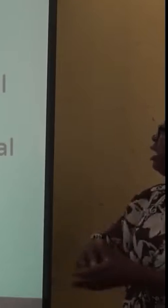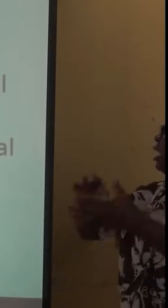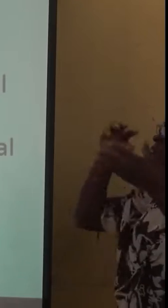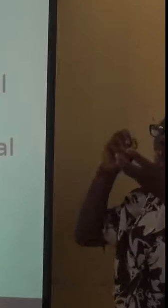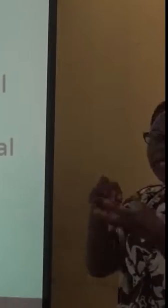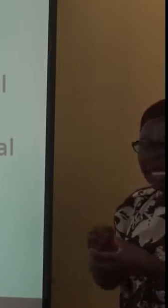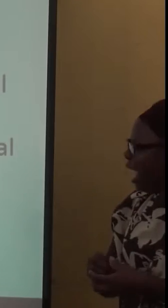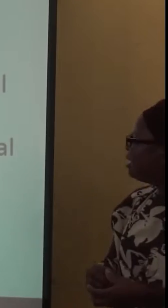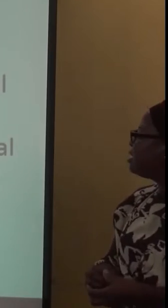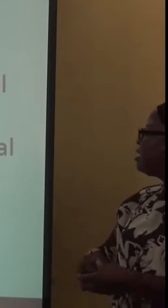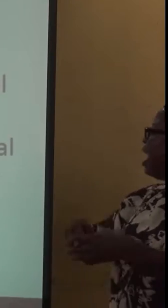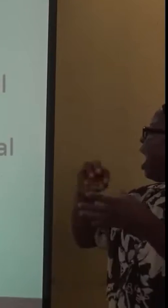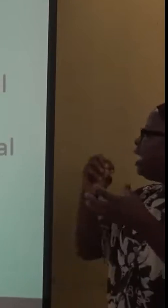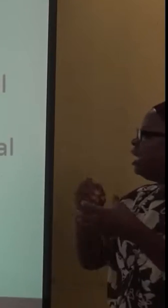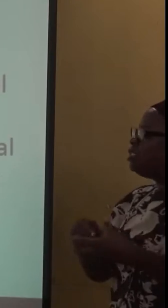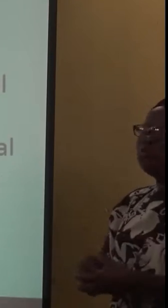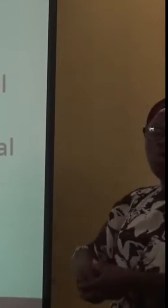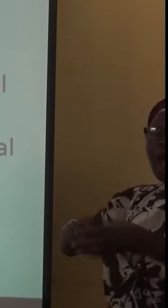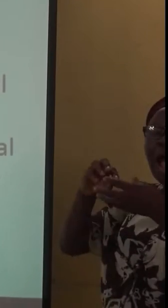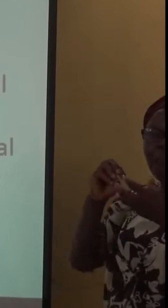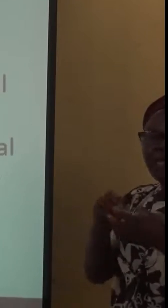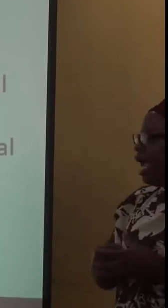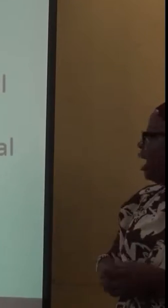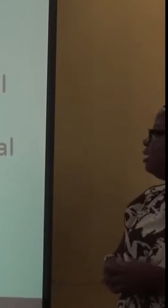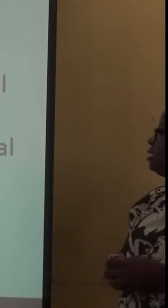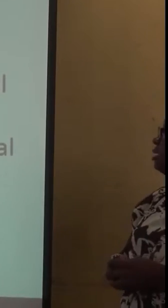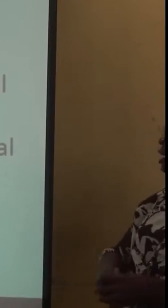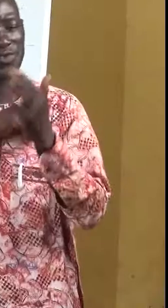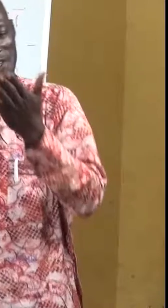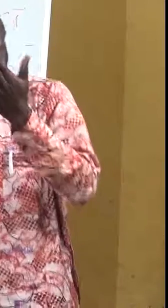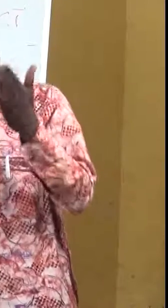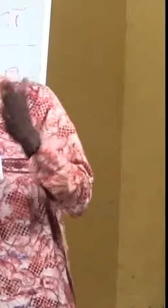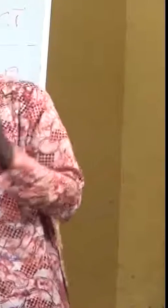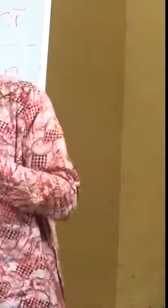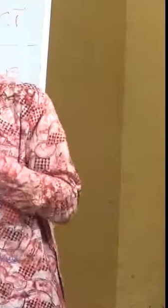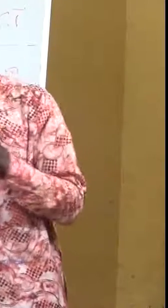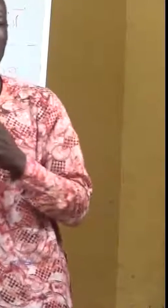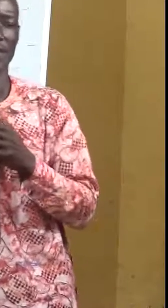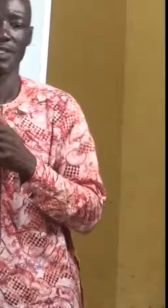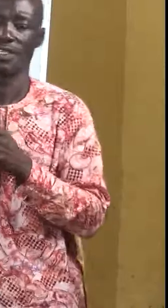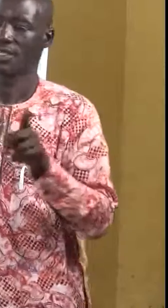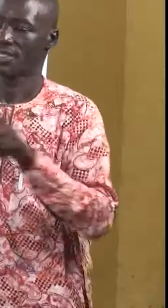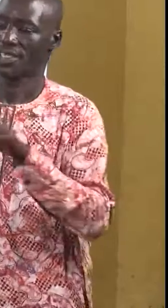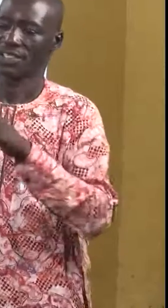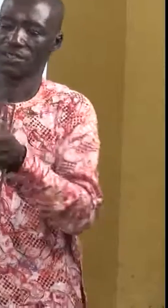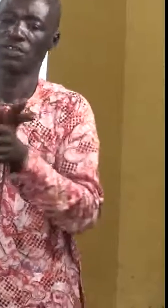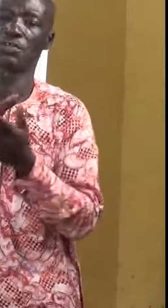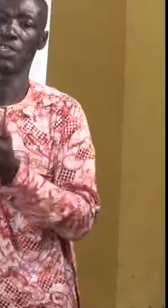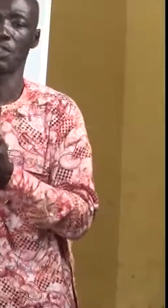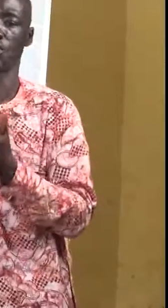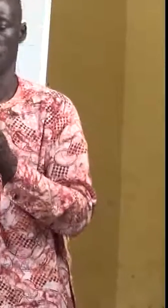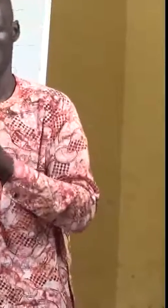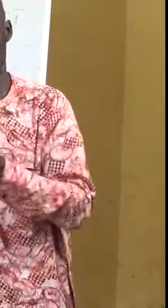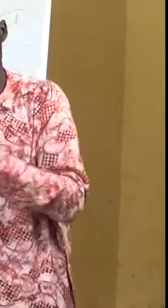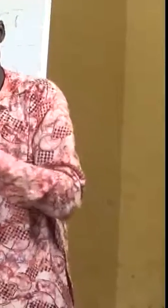temporarily connects an electrical appliance like a computer to the